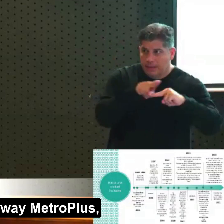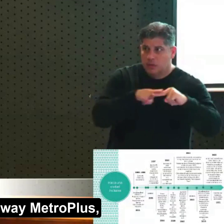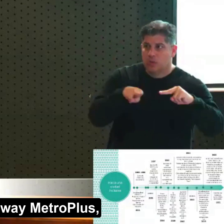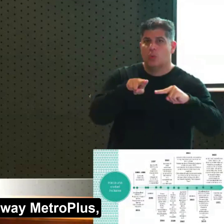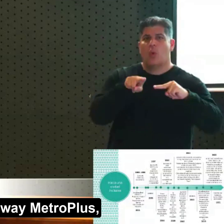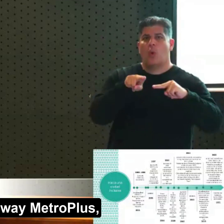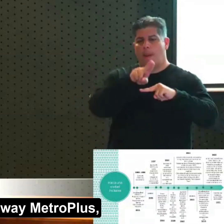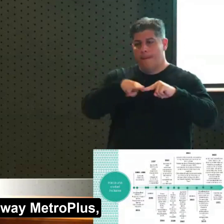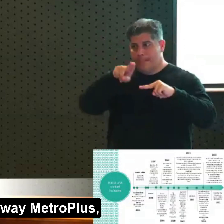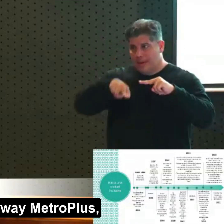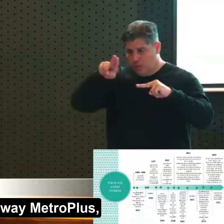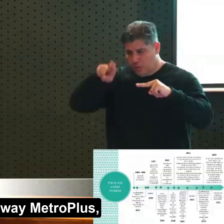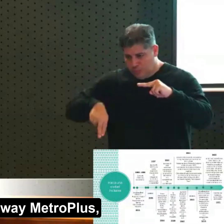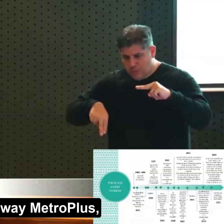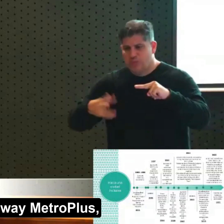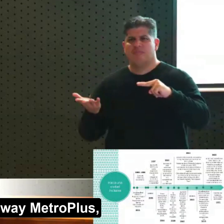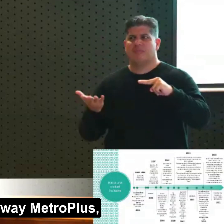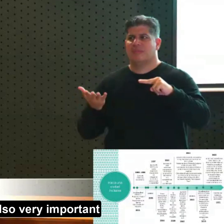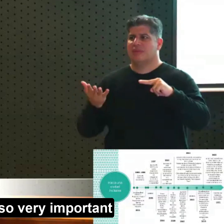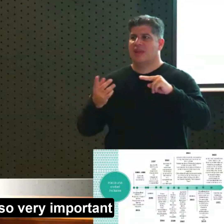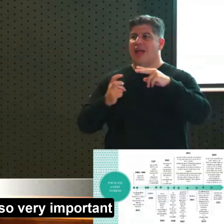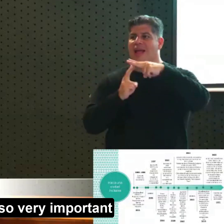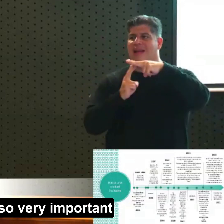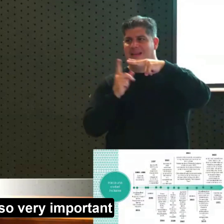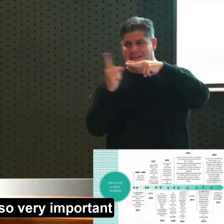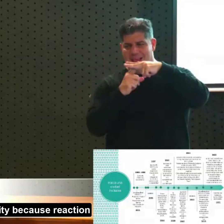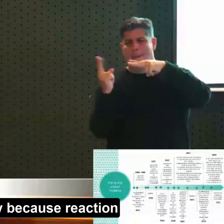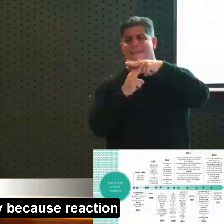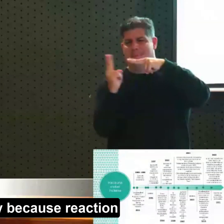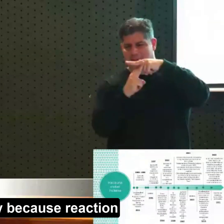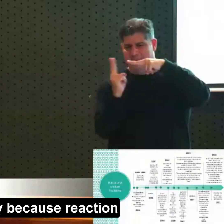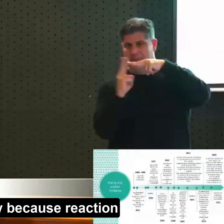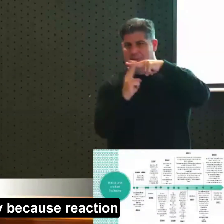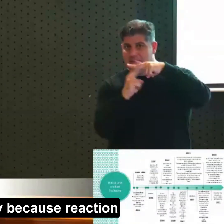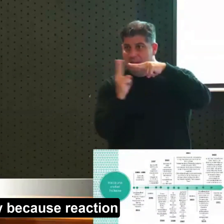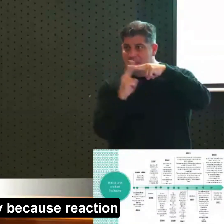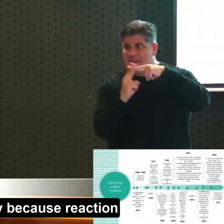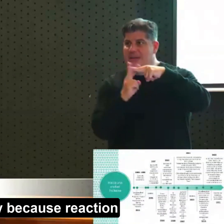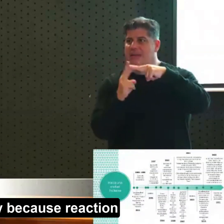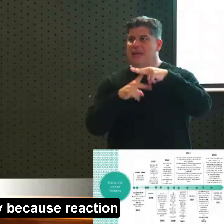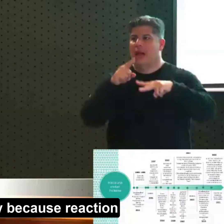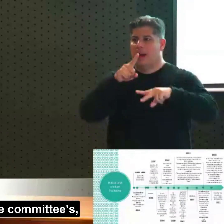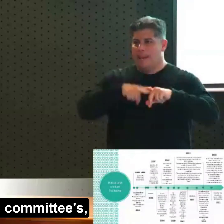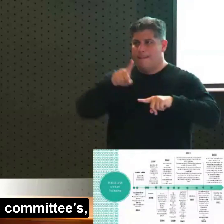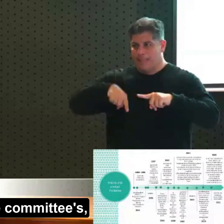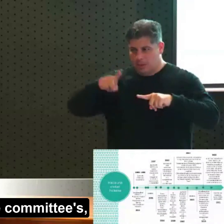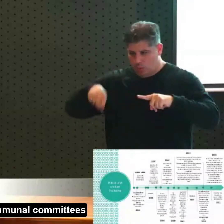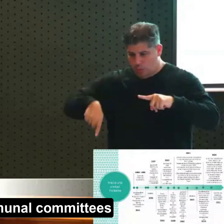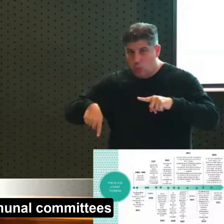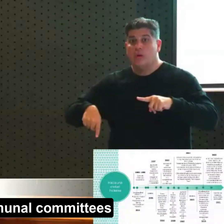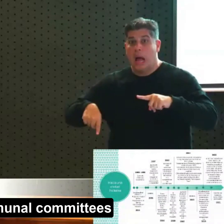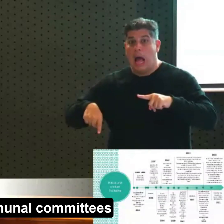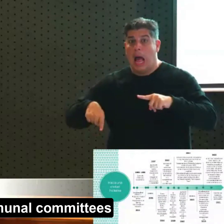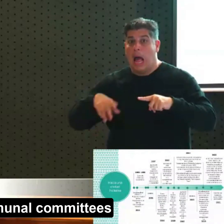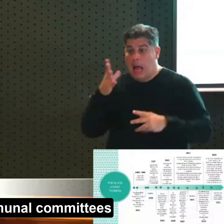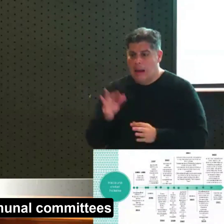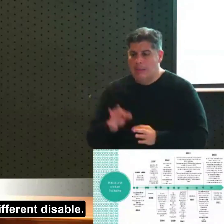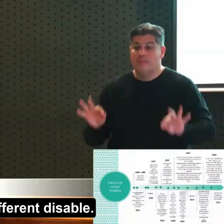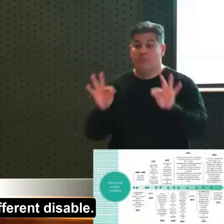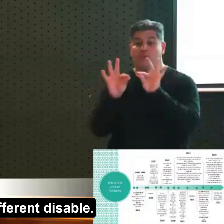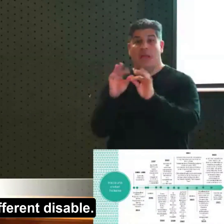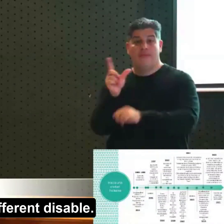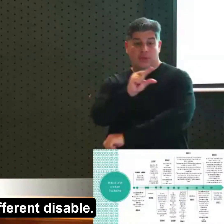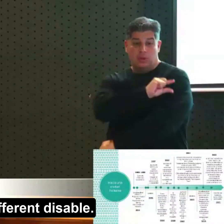and tramway, Metro Plus, but it's also very important for the city. The creation of the committees, the communal